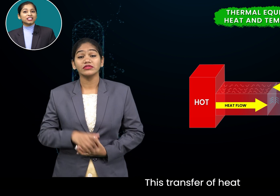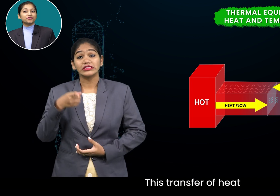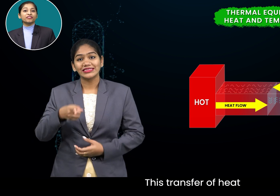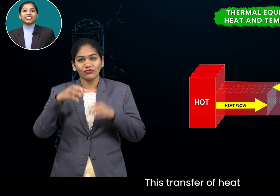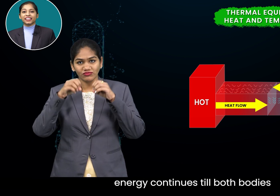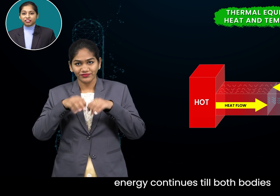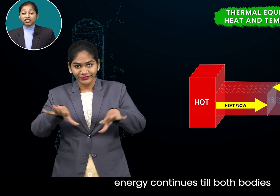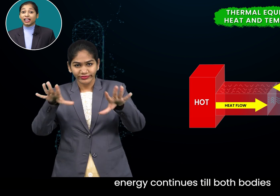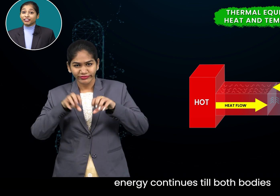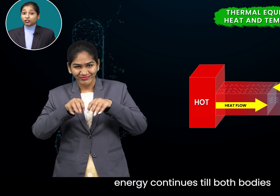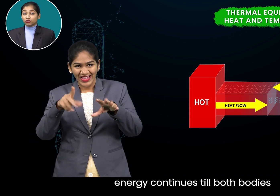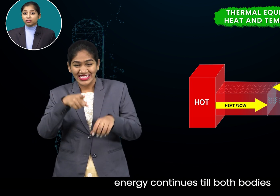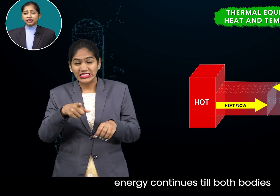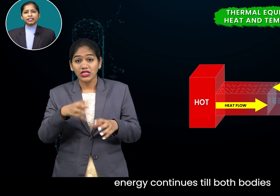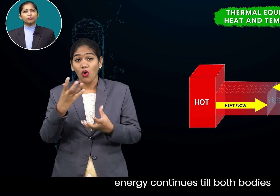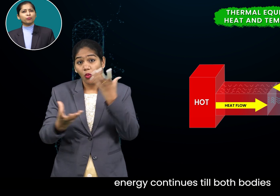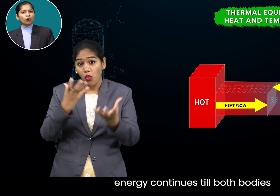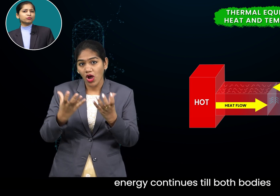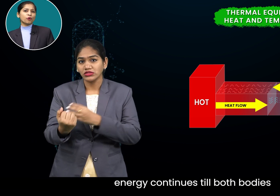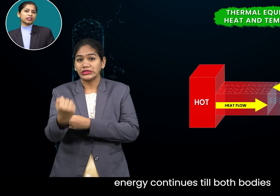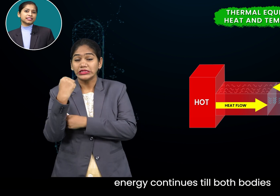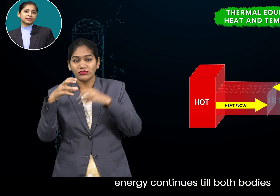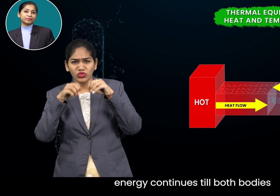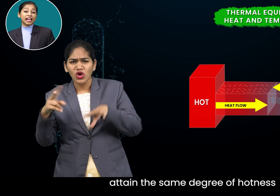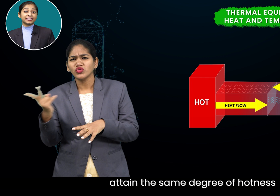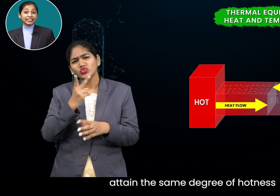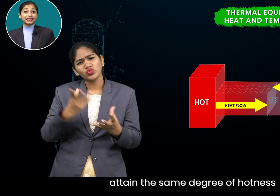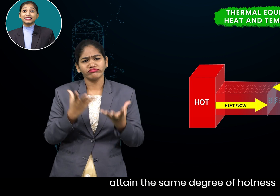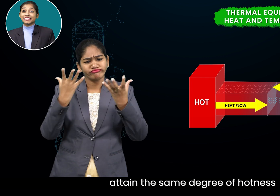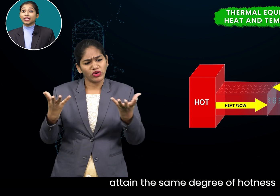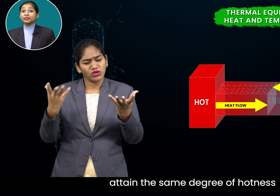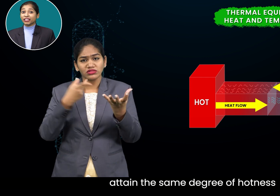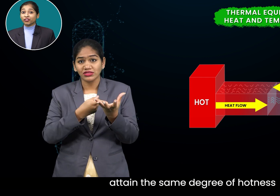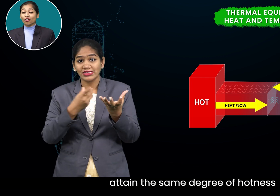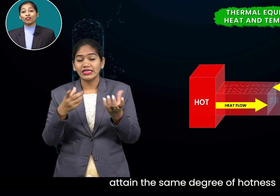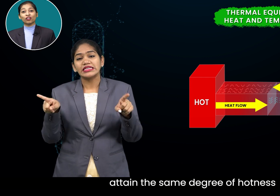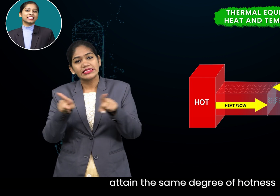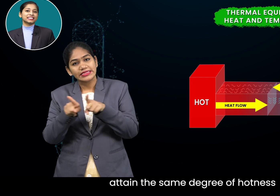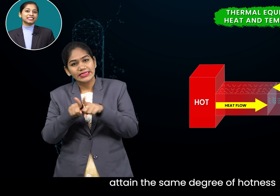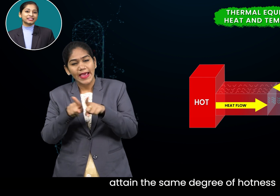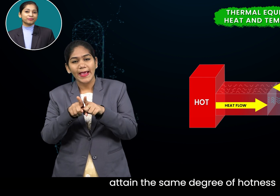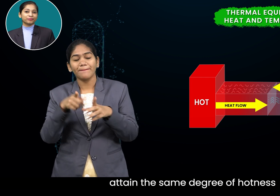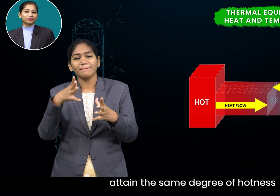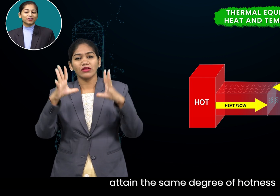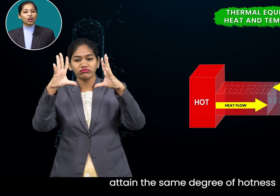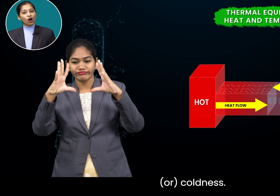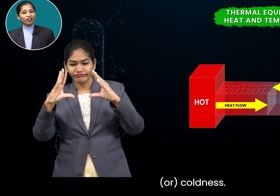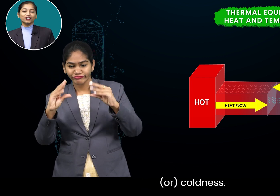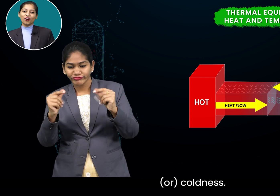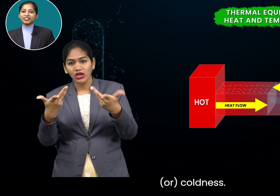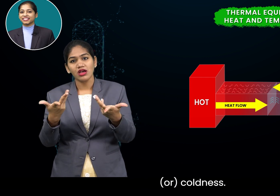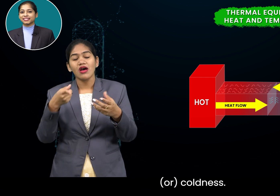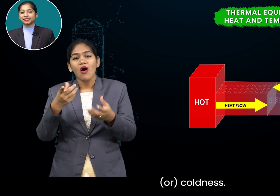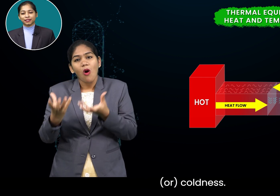This transfer of heat energy continues till both bodies attain the same degree of hotness